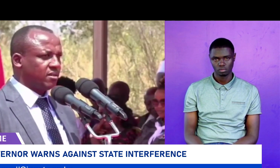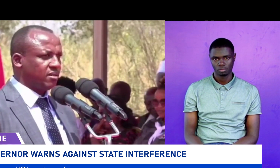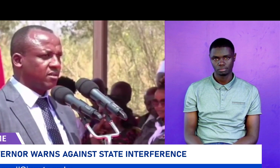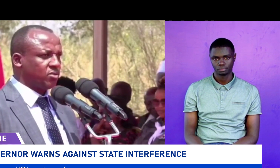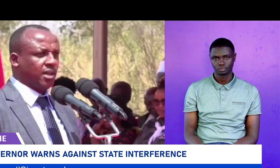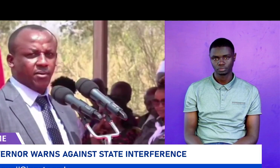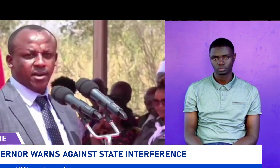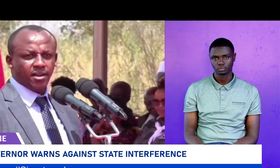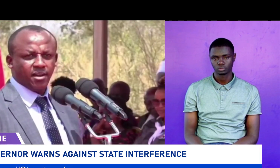Tunaelewana?